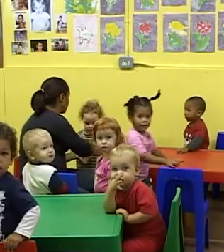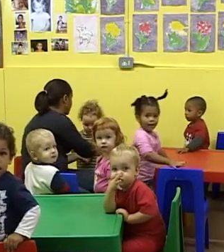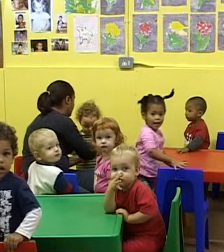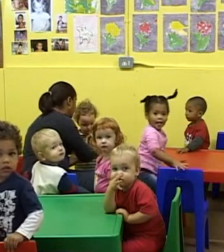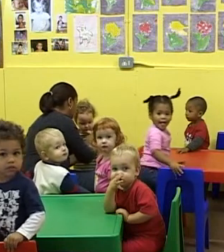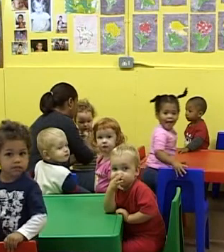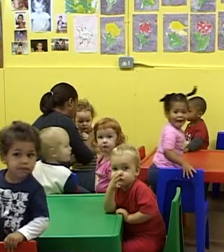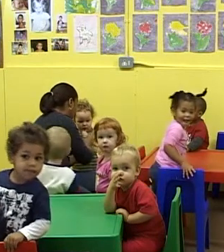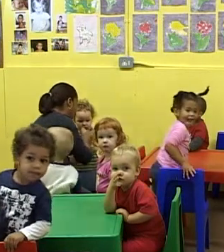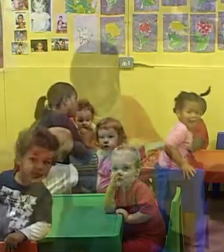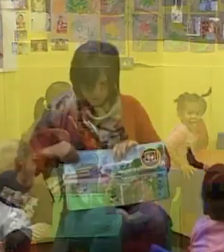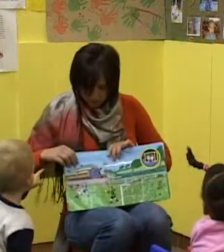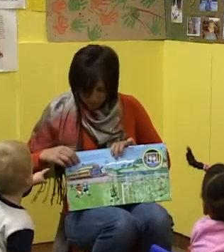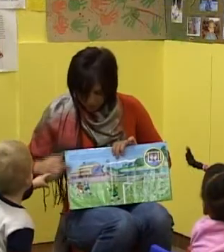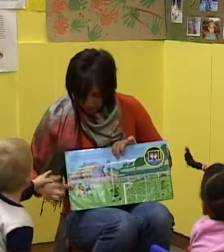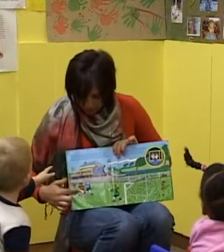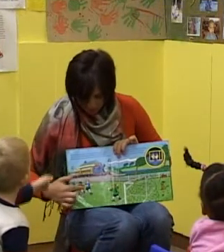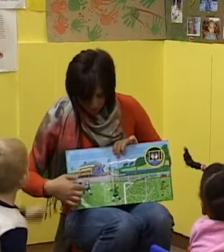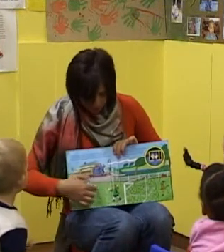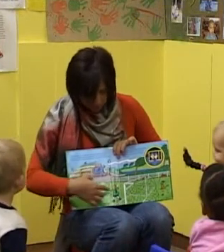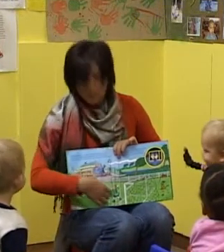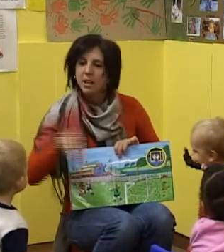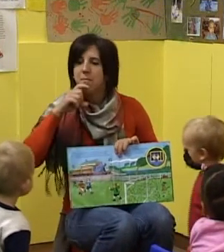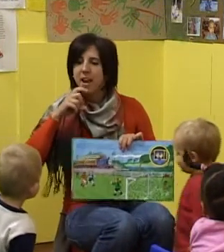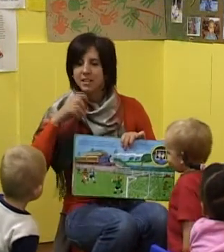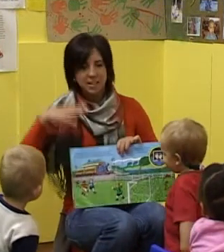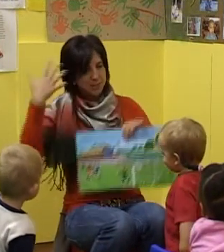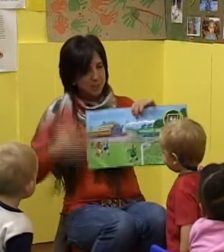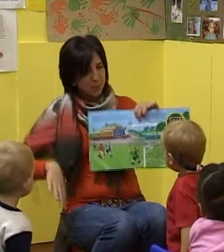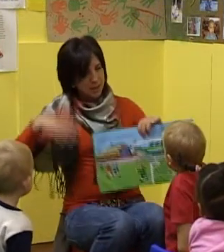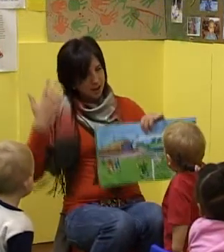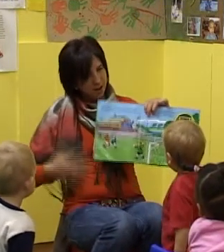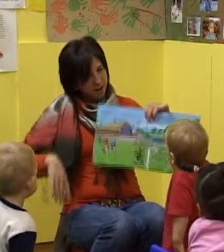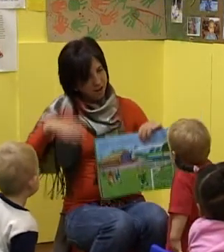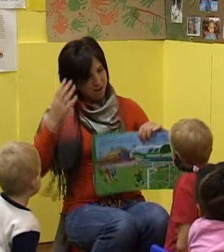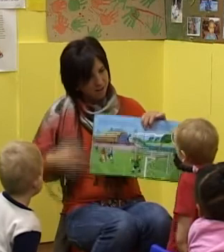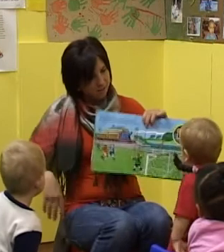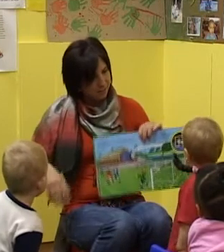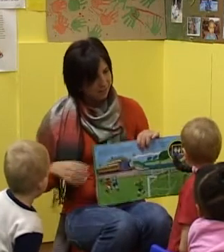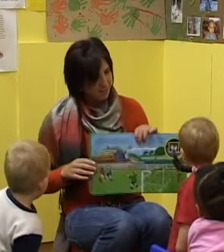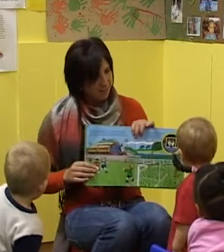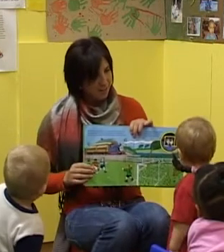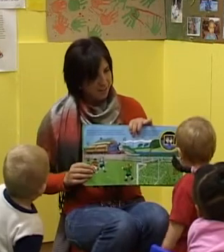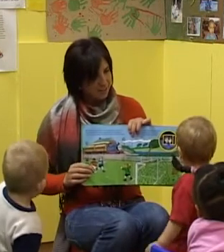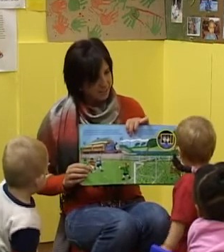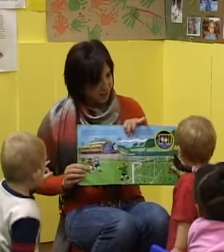whilst providing these babies with a secure, accessible and deaf-friendly environment.